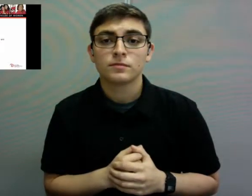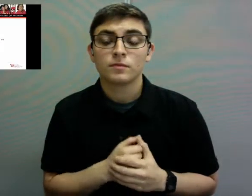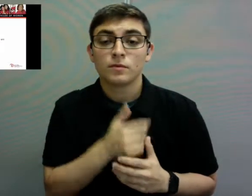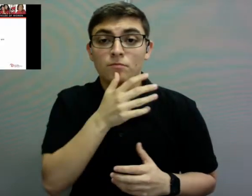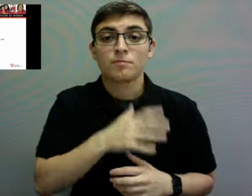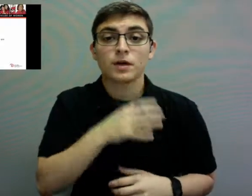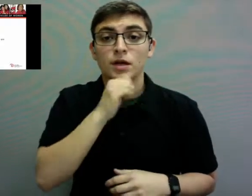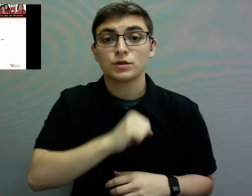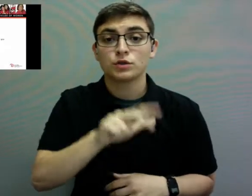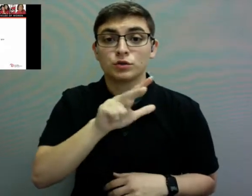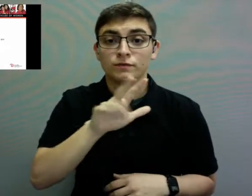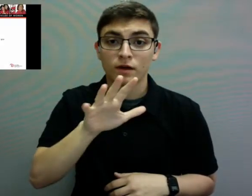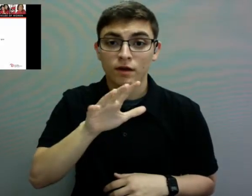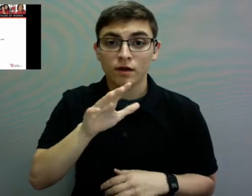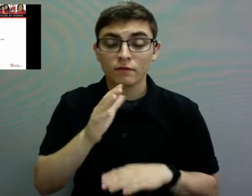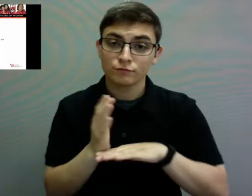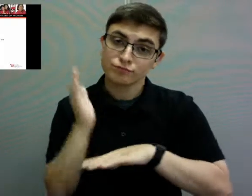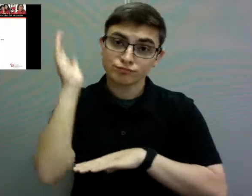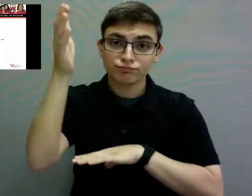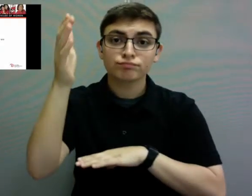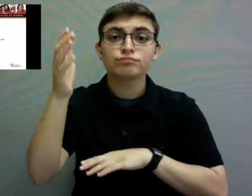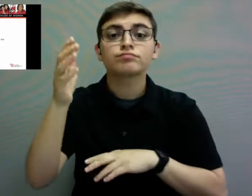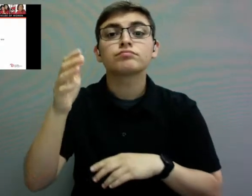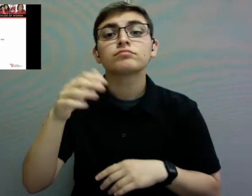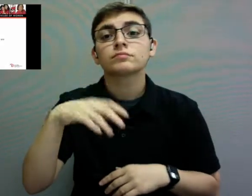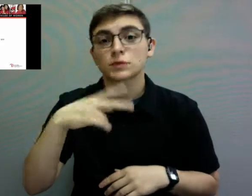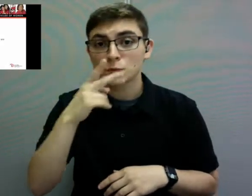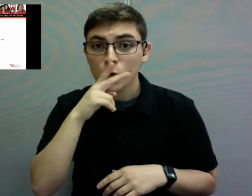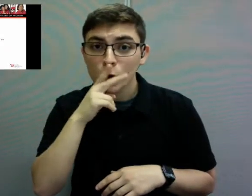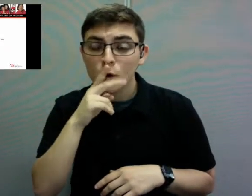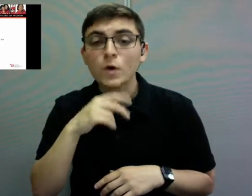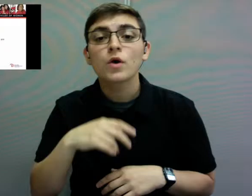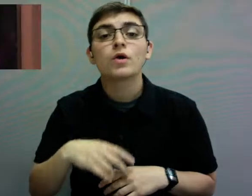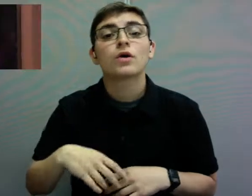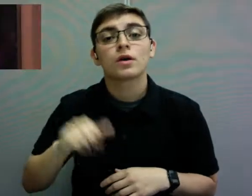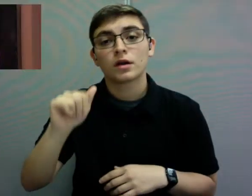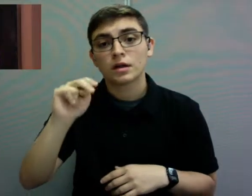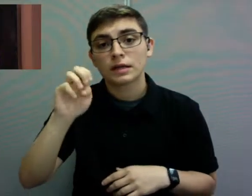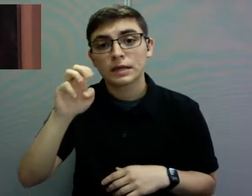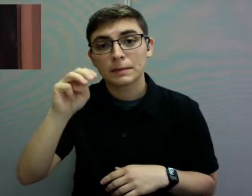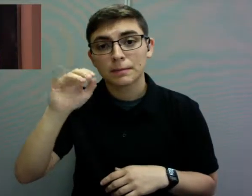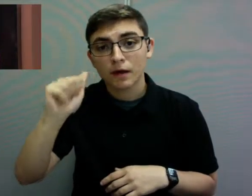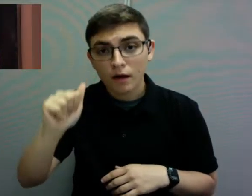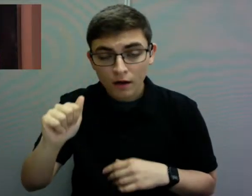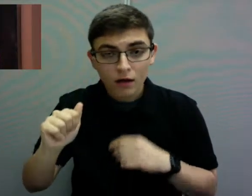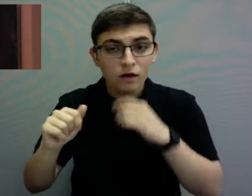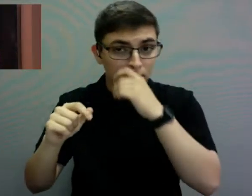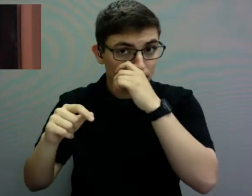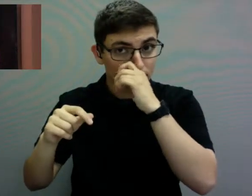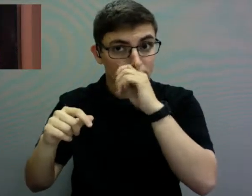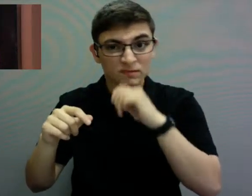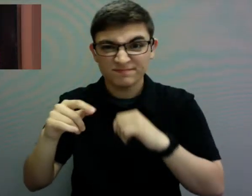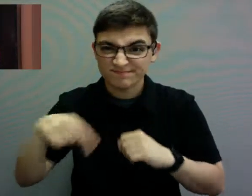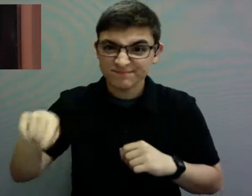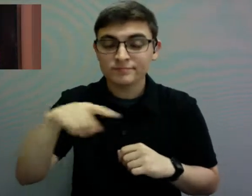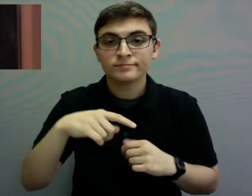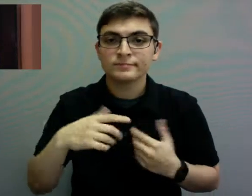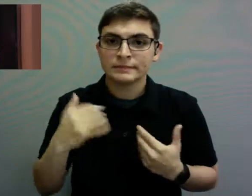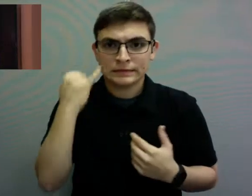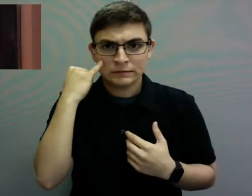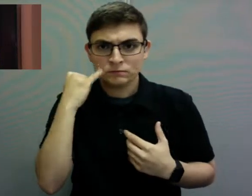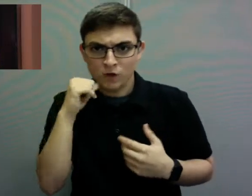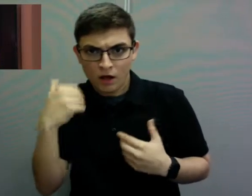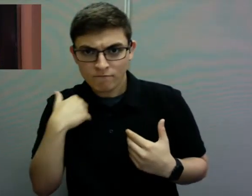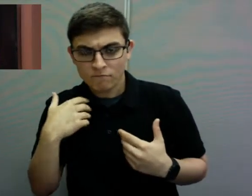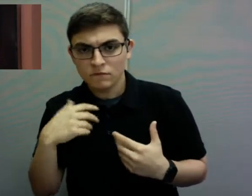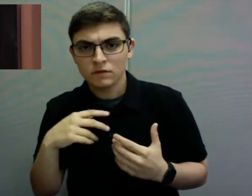and over and smoke. Anemia, which is a low blood count. So if you think about it, if you don't have that much blood in your body to begin